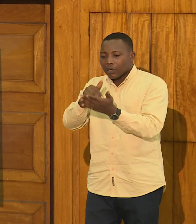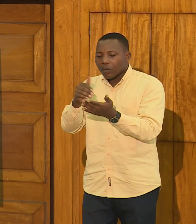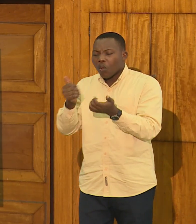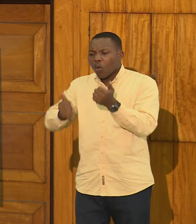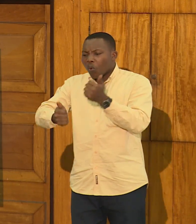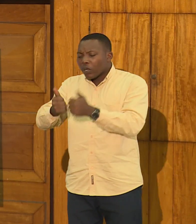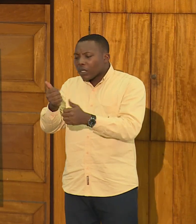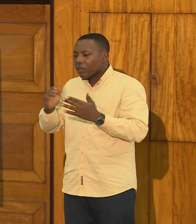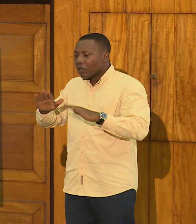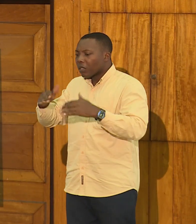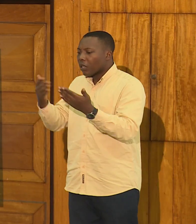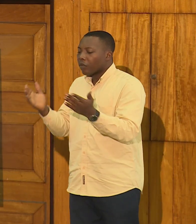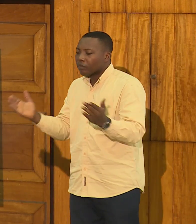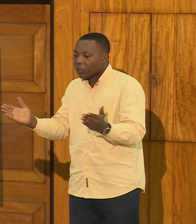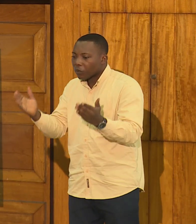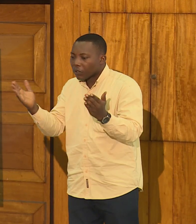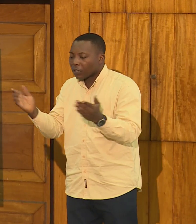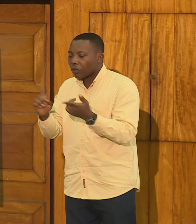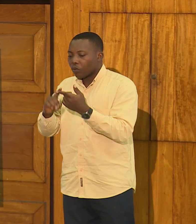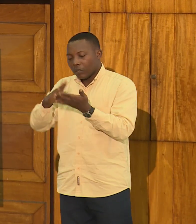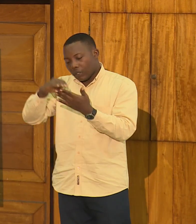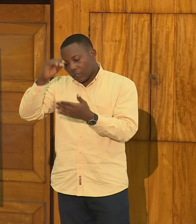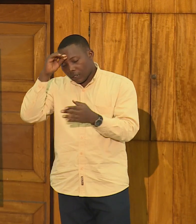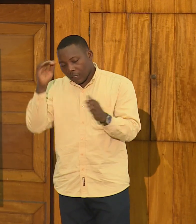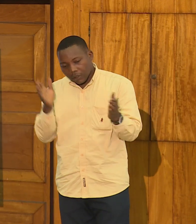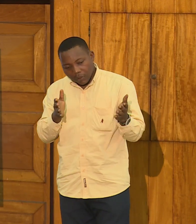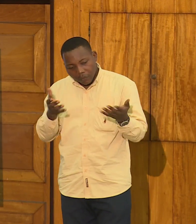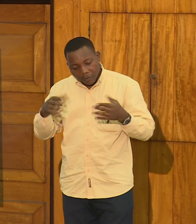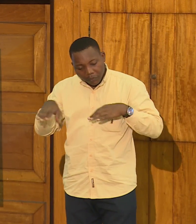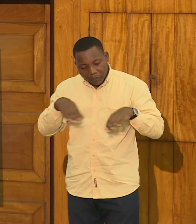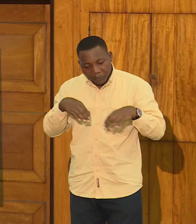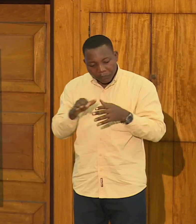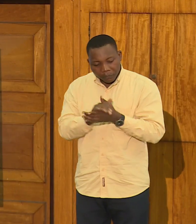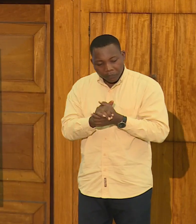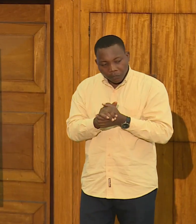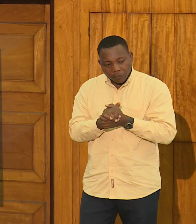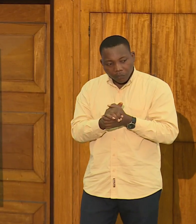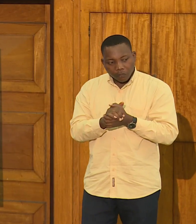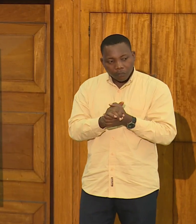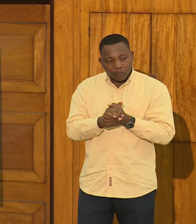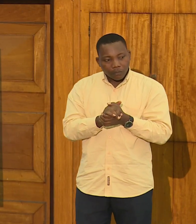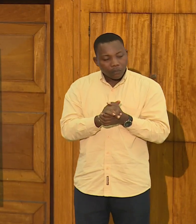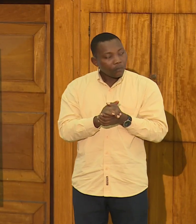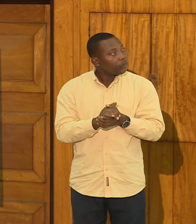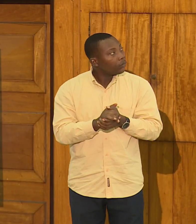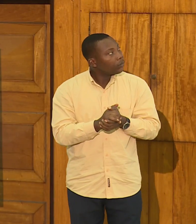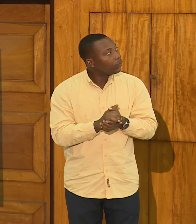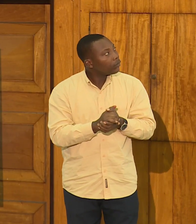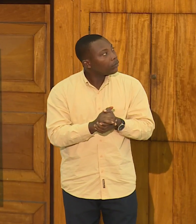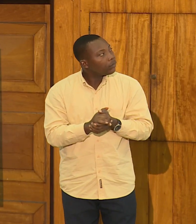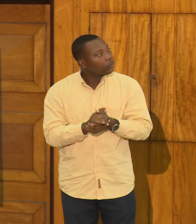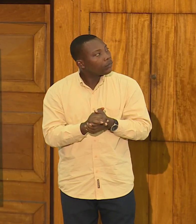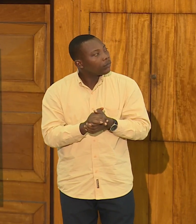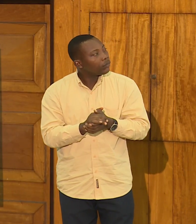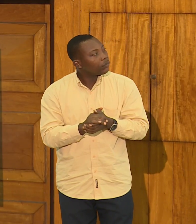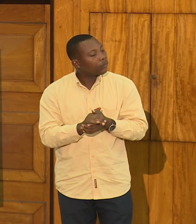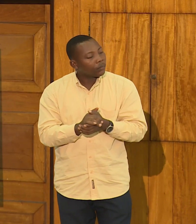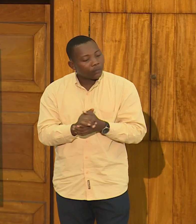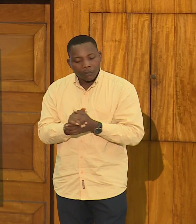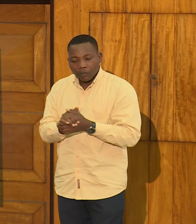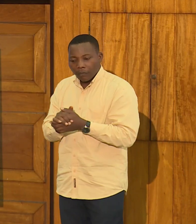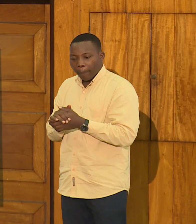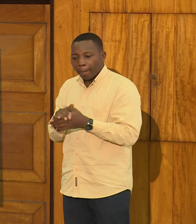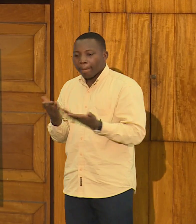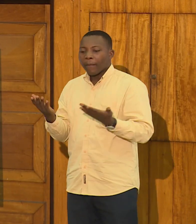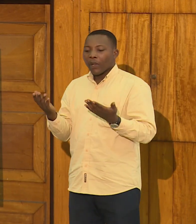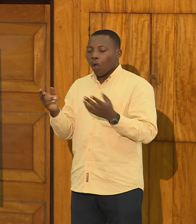experiential learning activities. Further tracking and viral load case management was conducted among